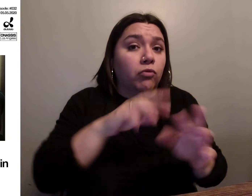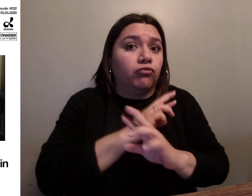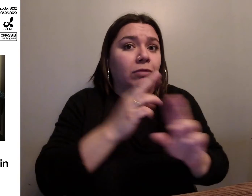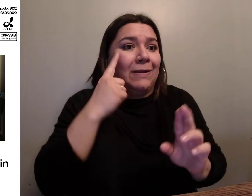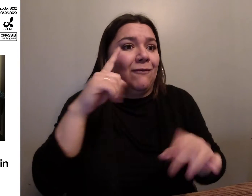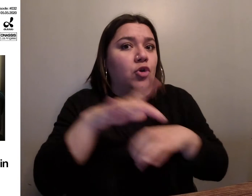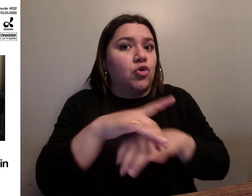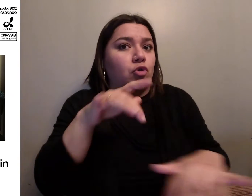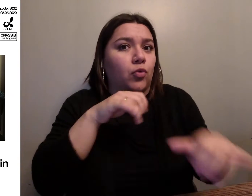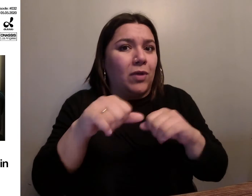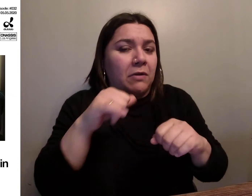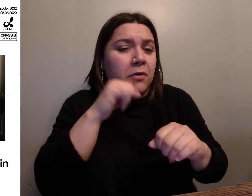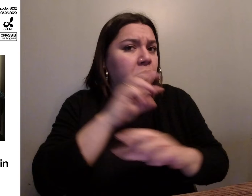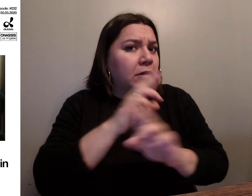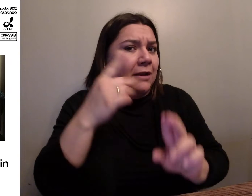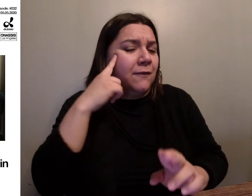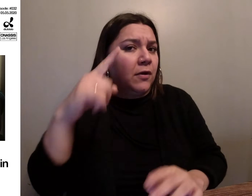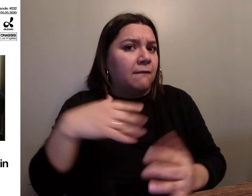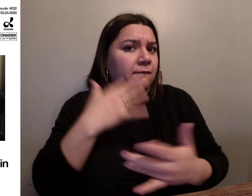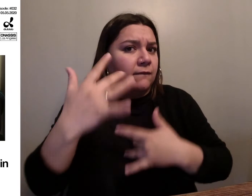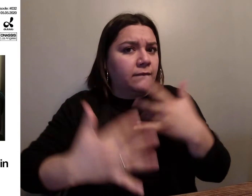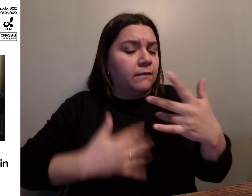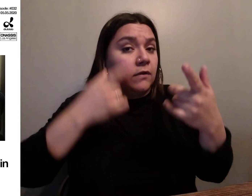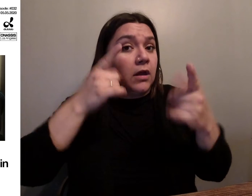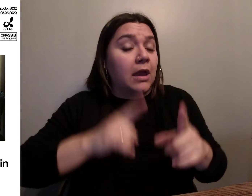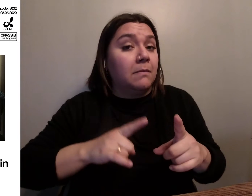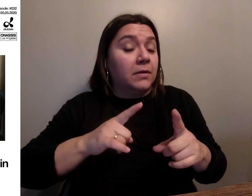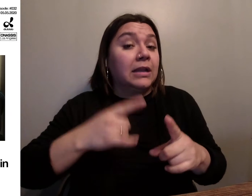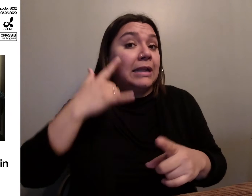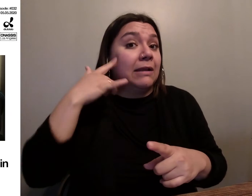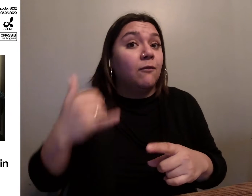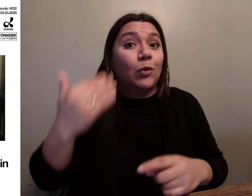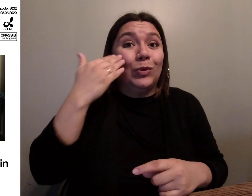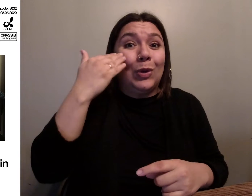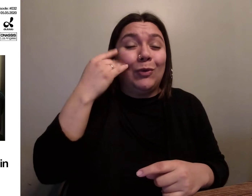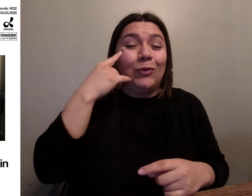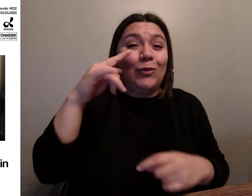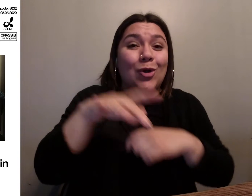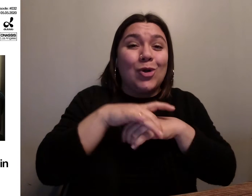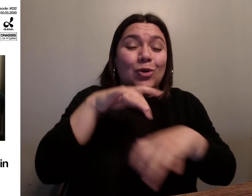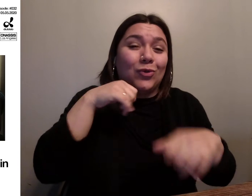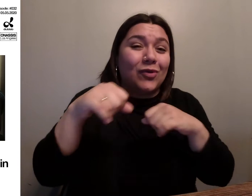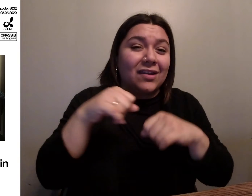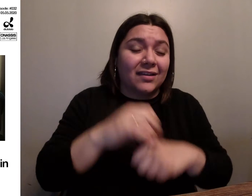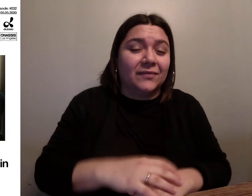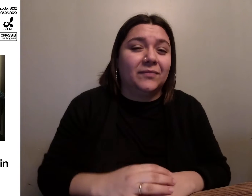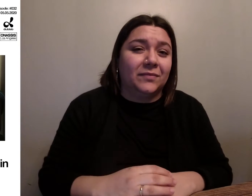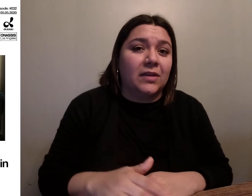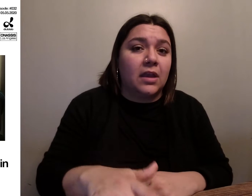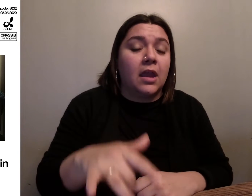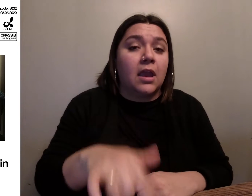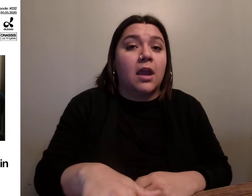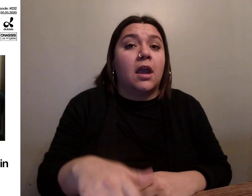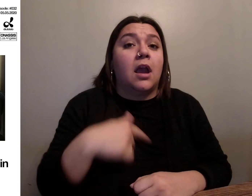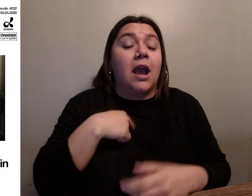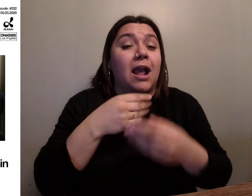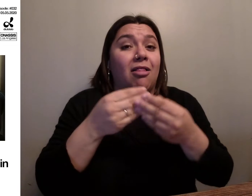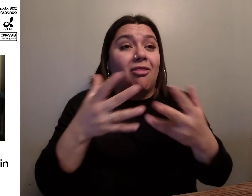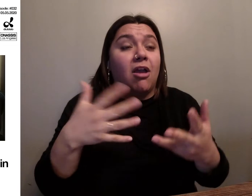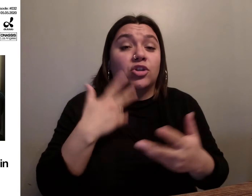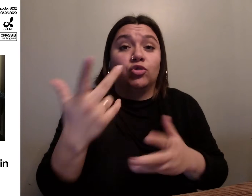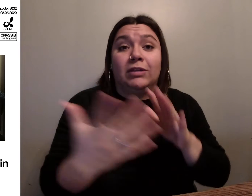is known for its earthquakes. And so I lost 3 copies that I had, 3 backup copies that I